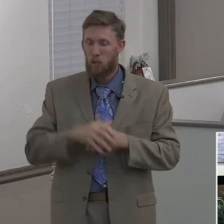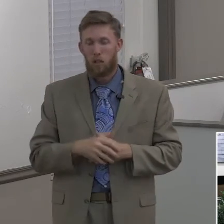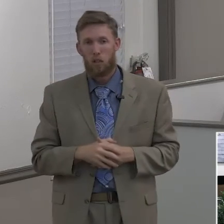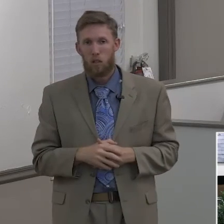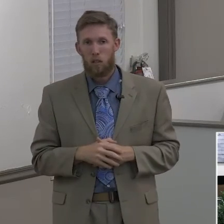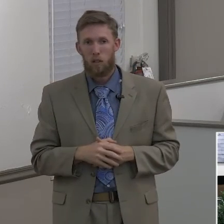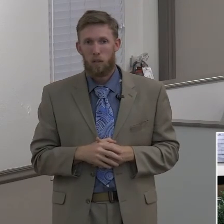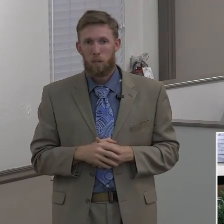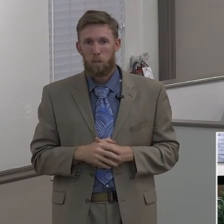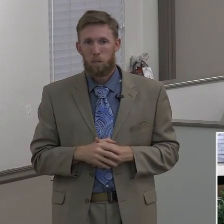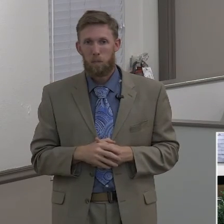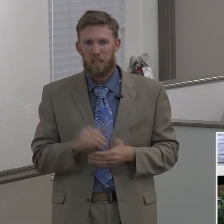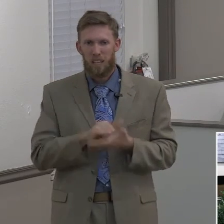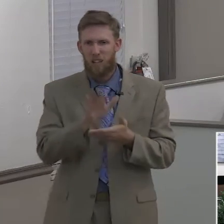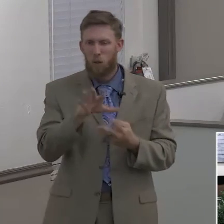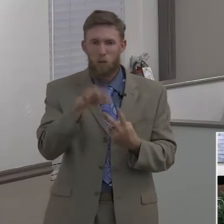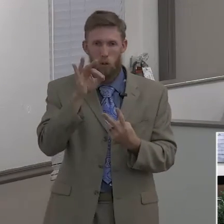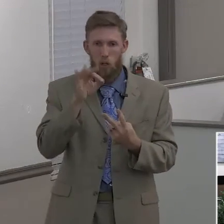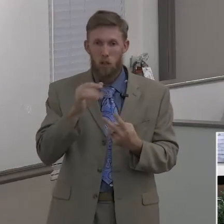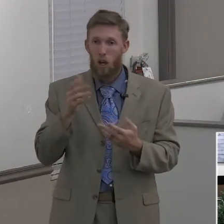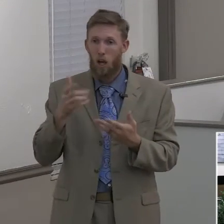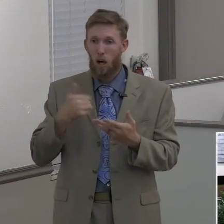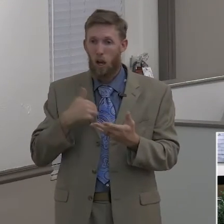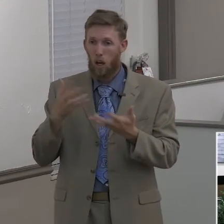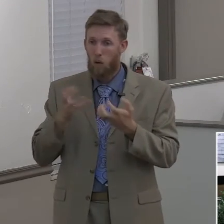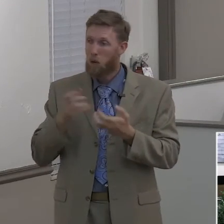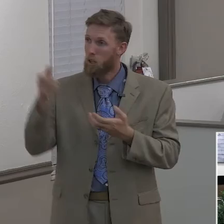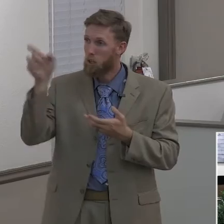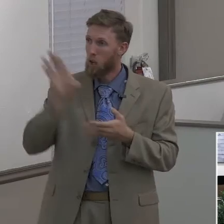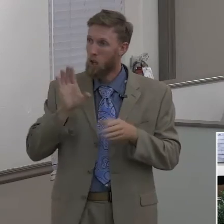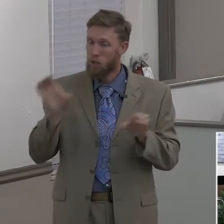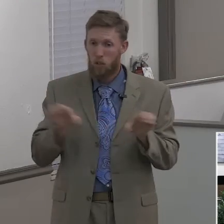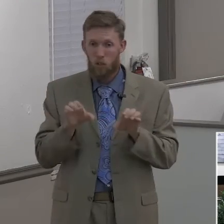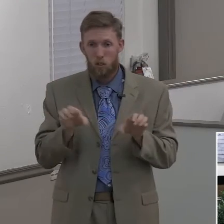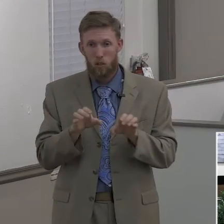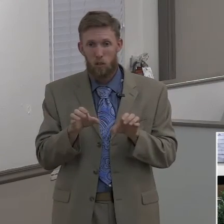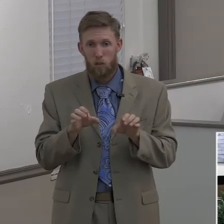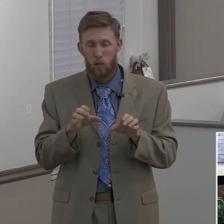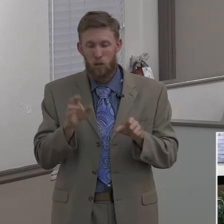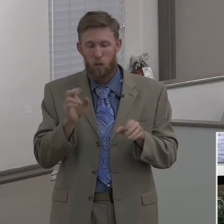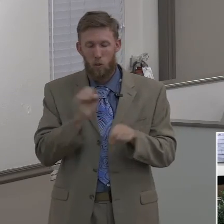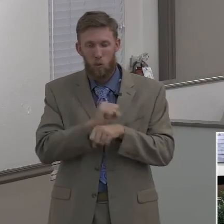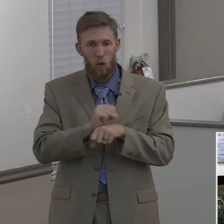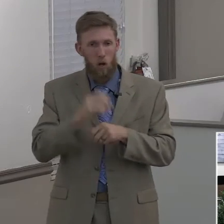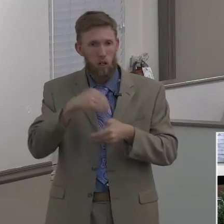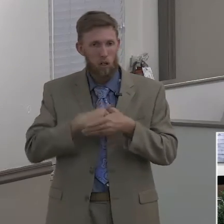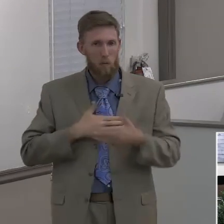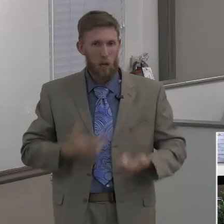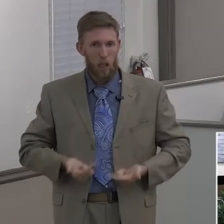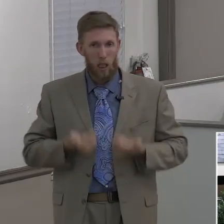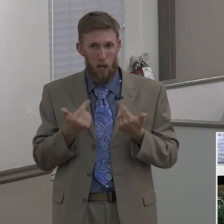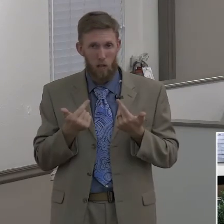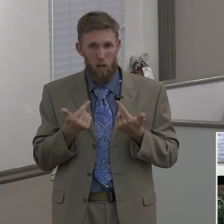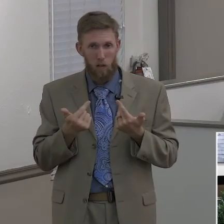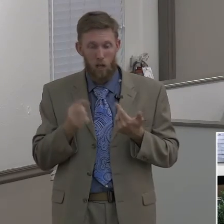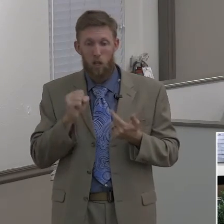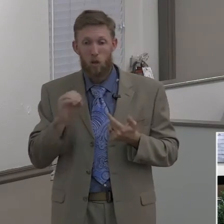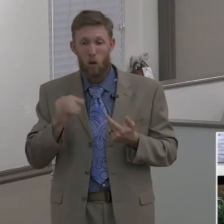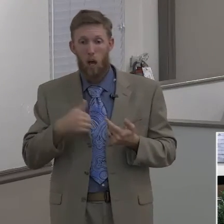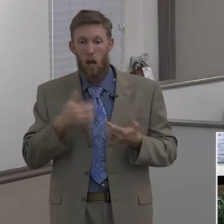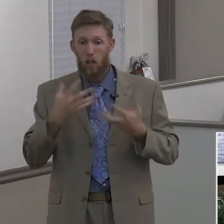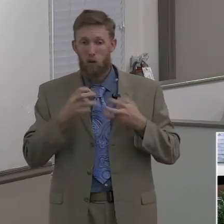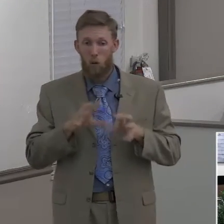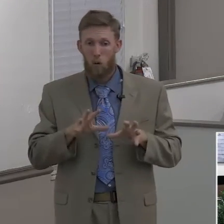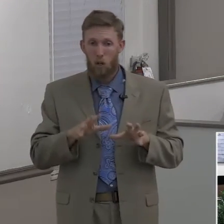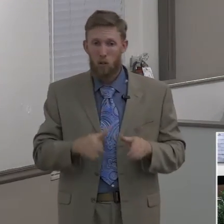your choice. I want God to do great and mighty things in my life, so I don't want to live in frustration.